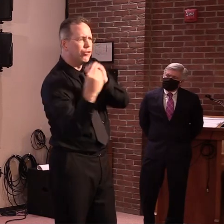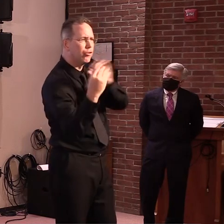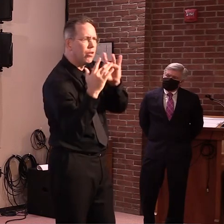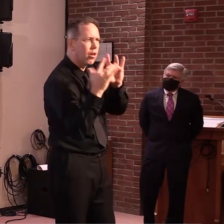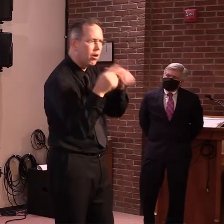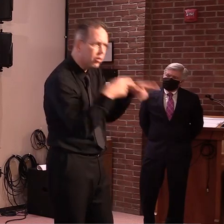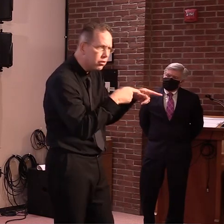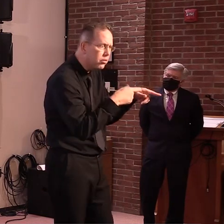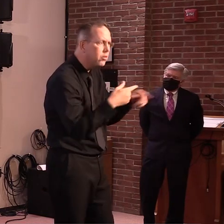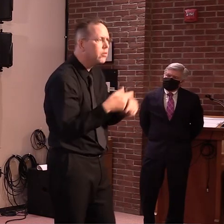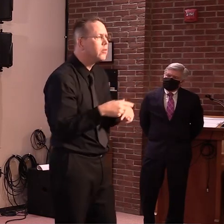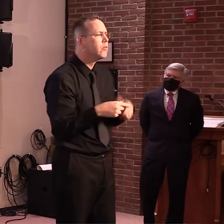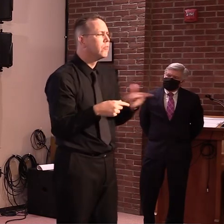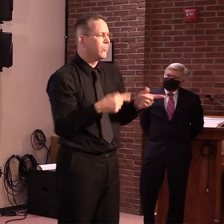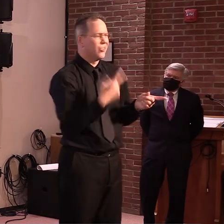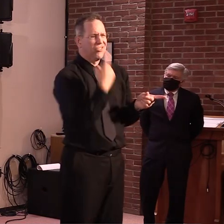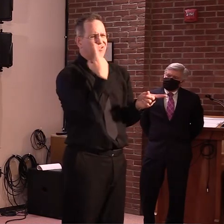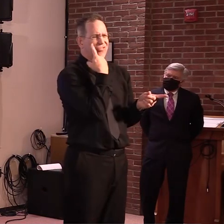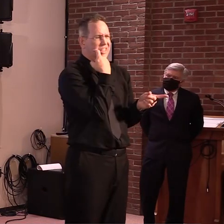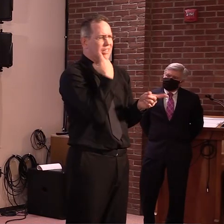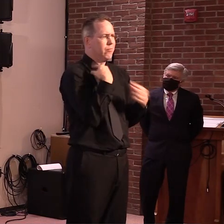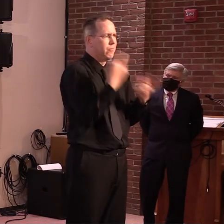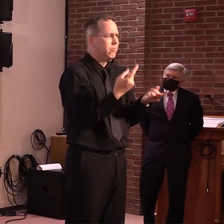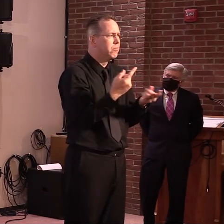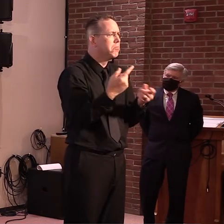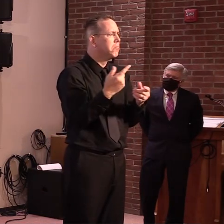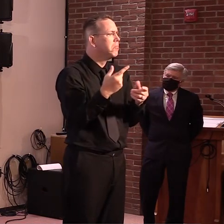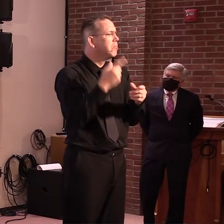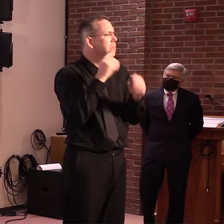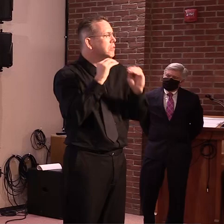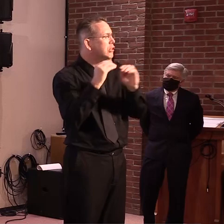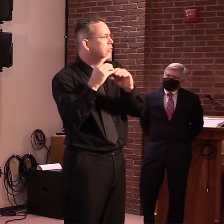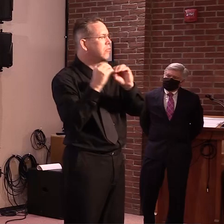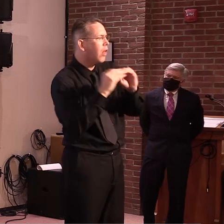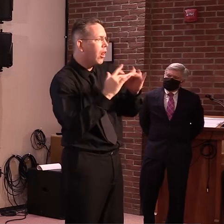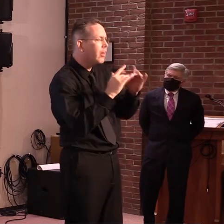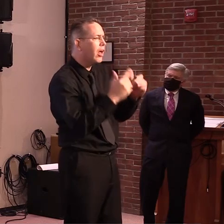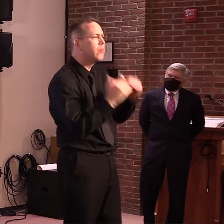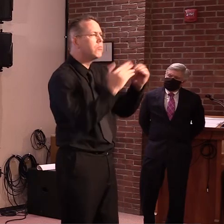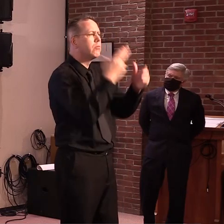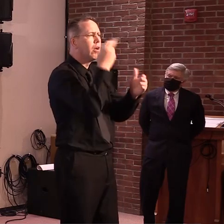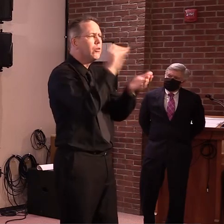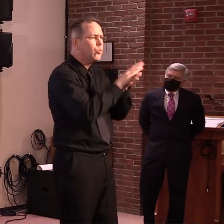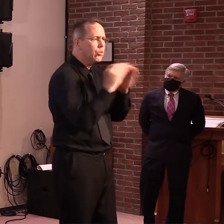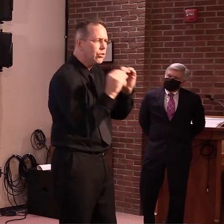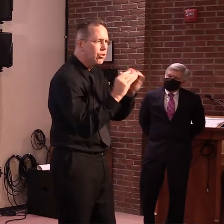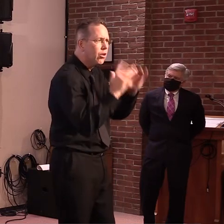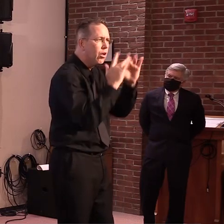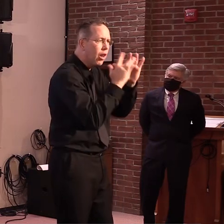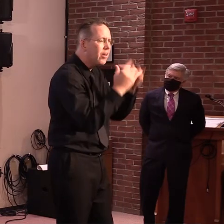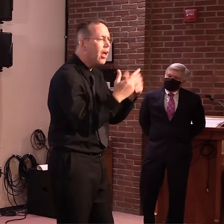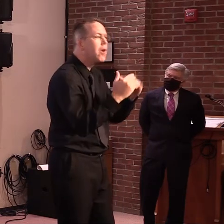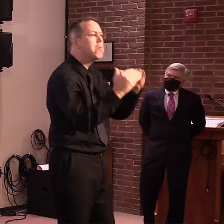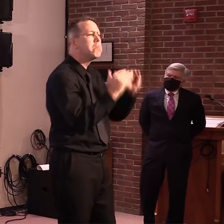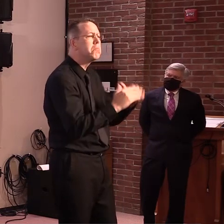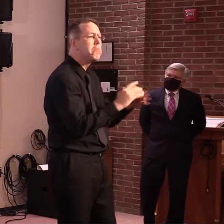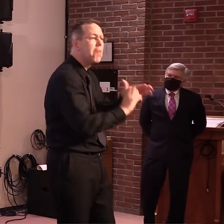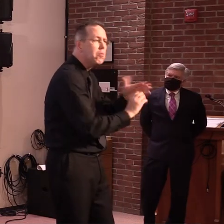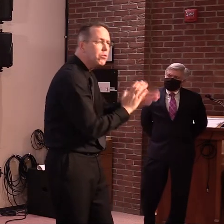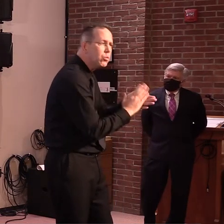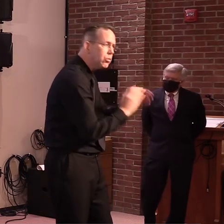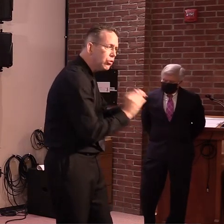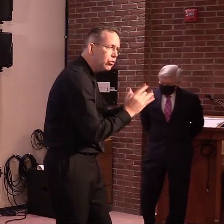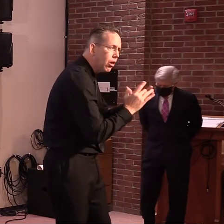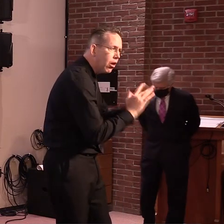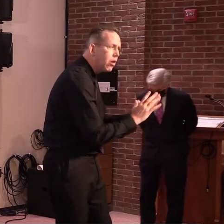also include some elementary content. And then this morning we announced a partnership with Edmodo. It's an international platform